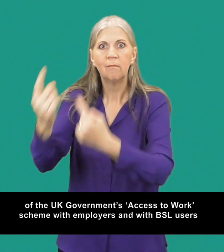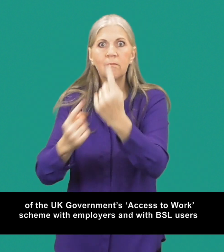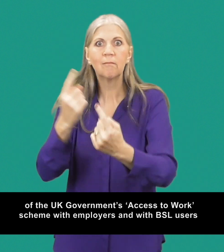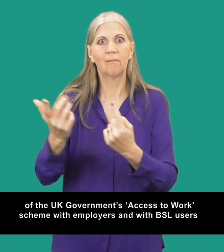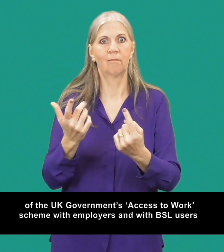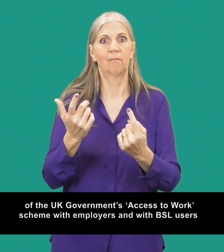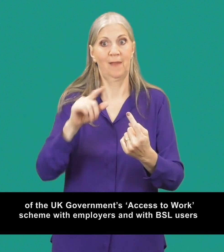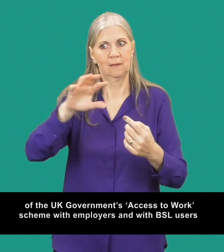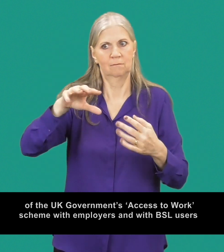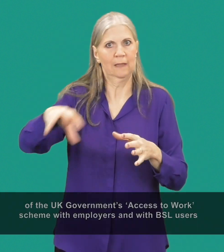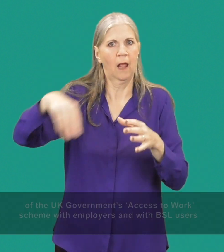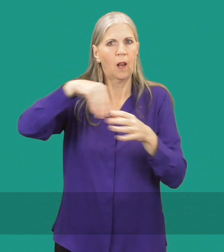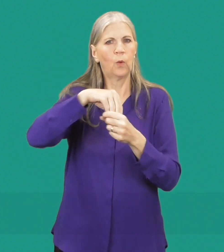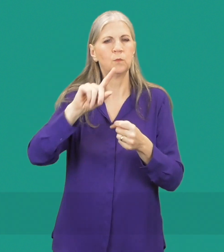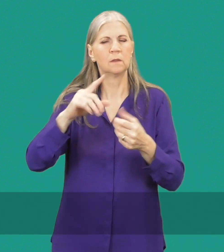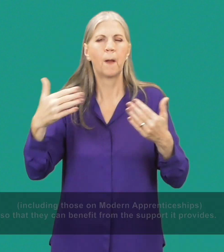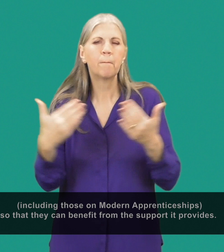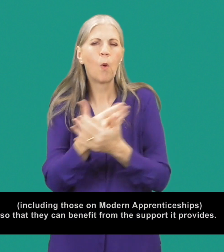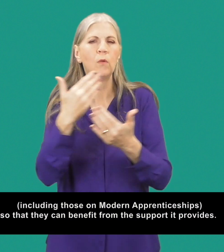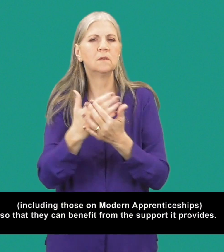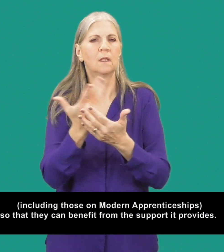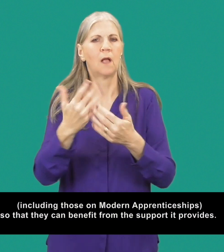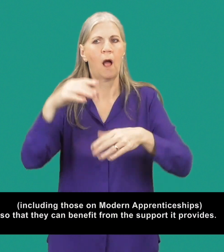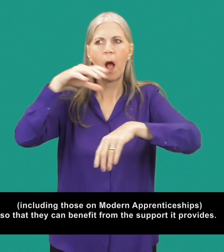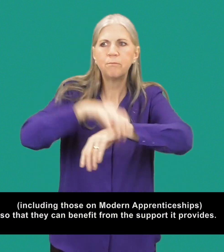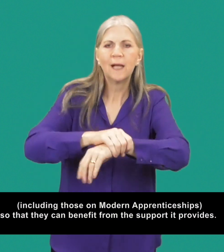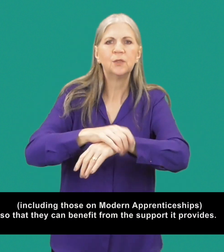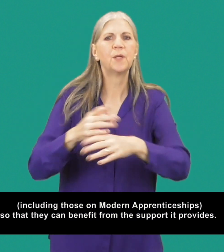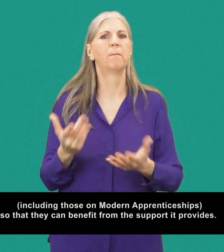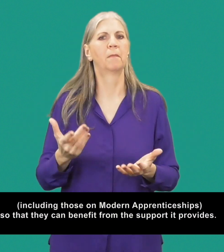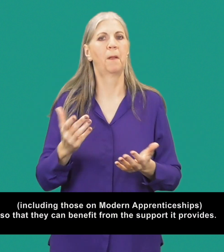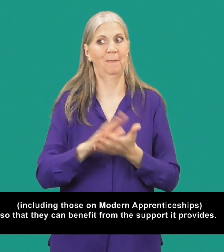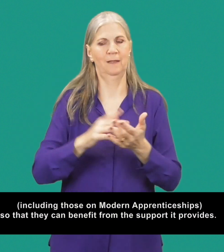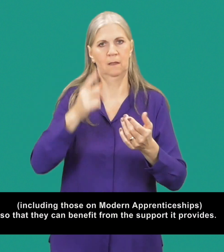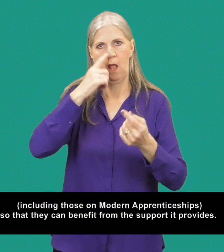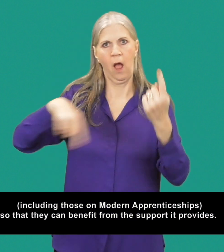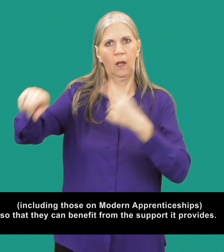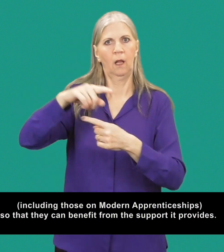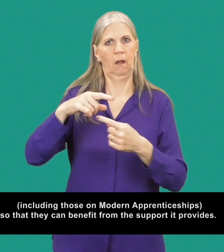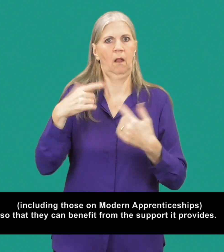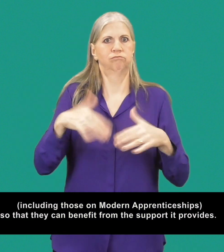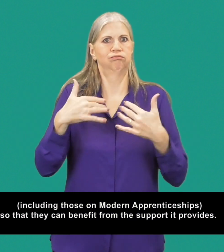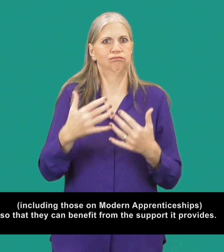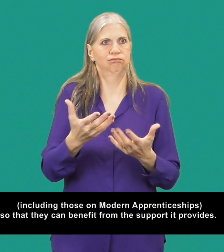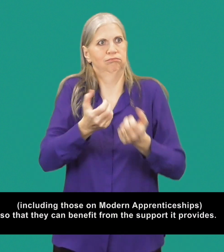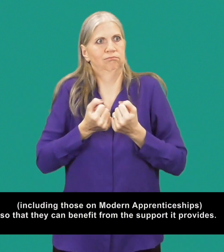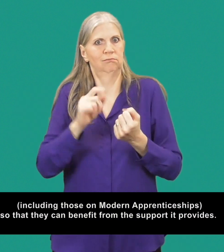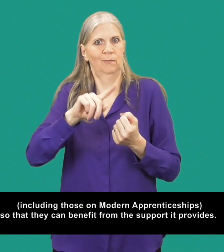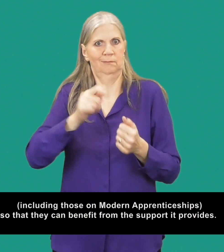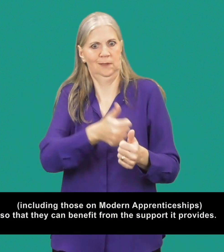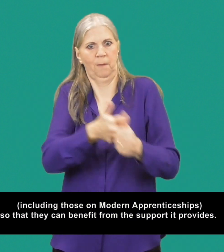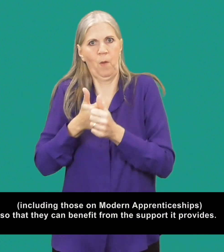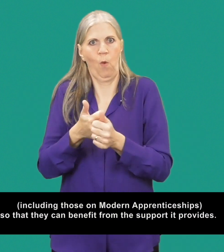including those on modern apprenticeships, so that they can benefit from the support it provides.